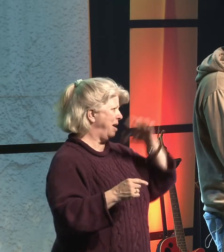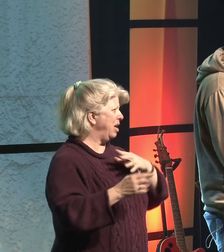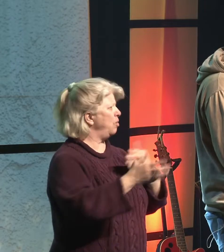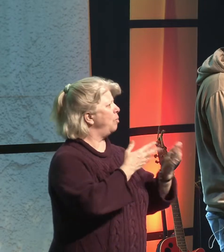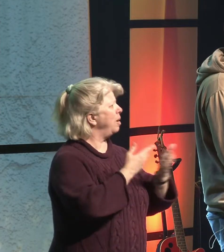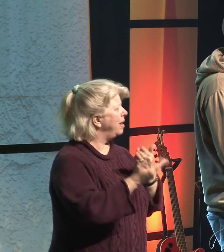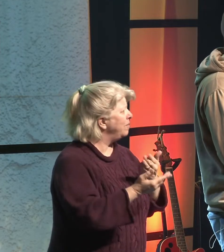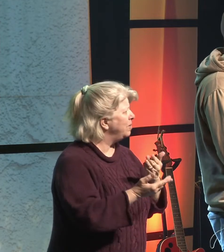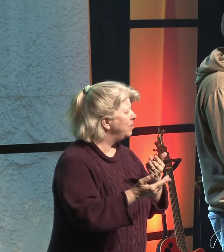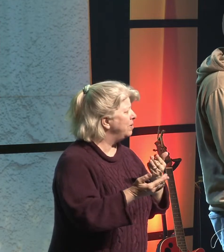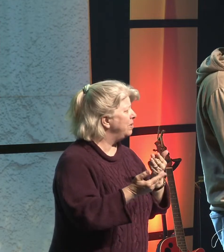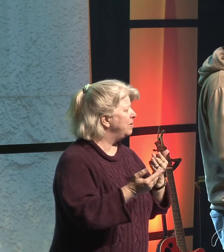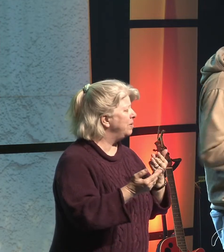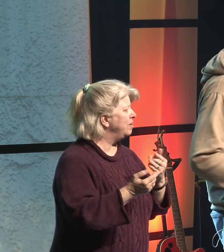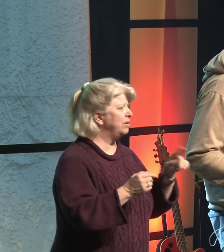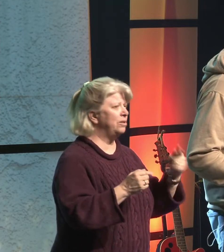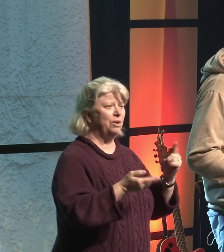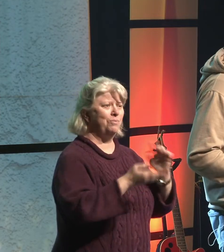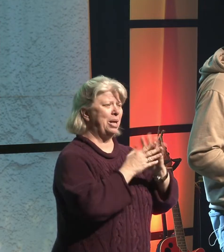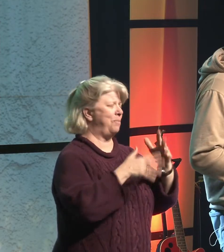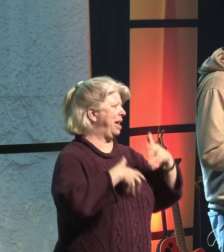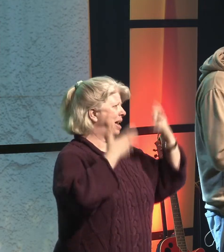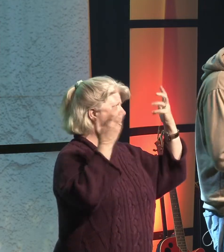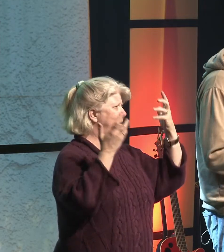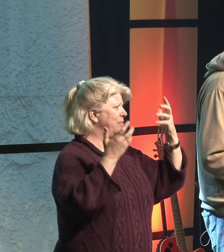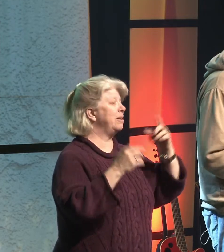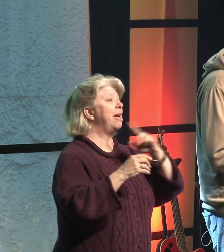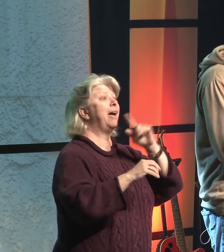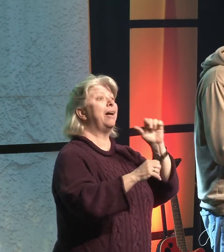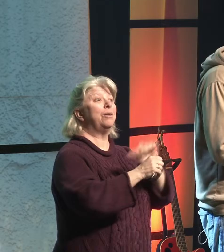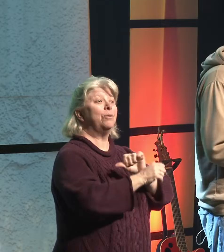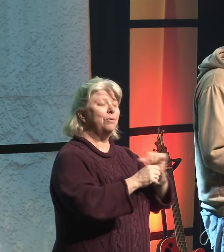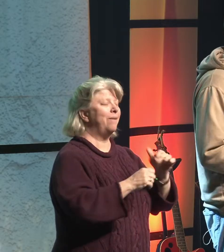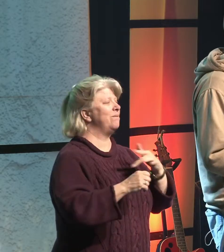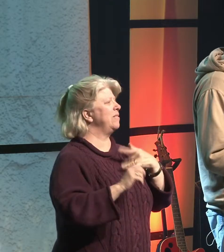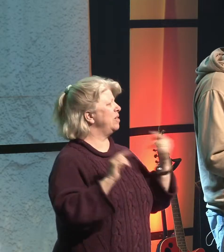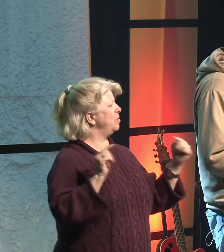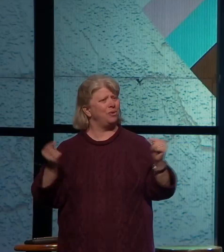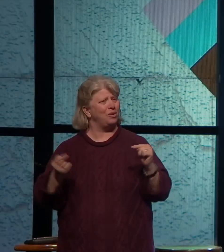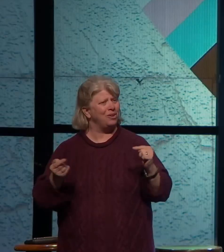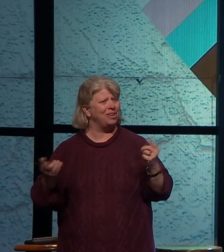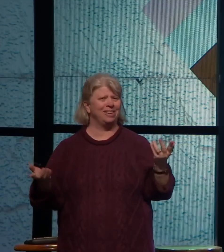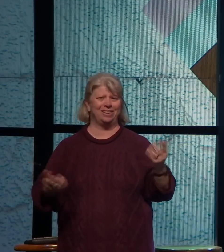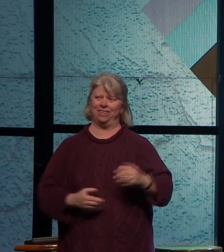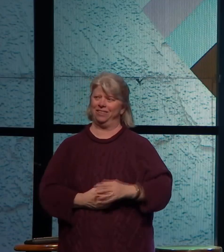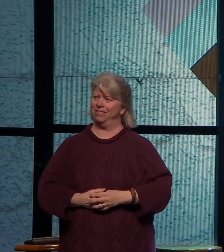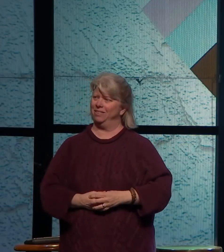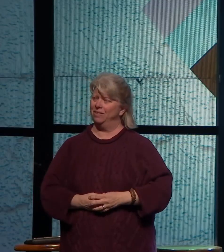whatever, we just get angry when in actuality our feelings are hurt.